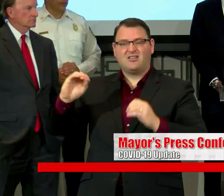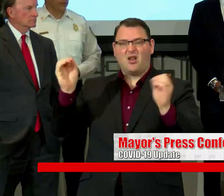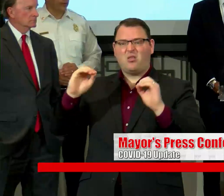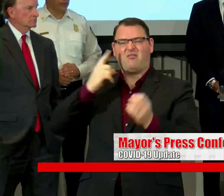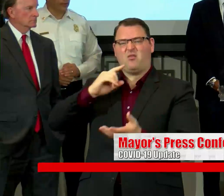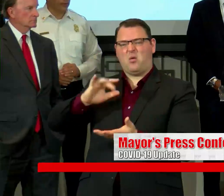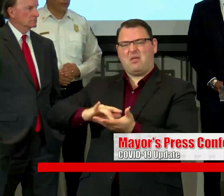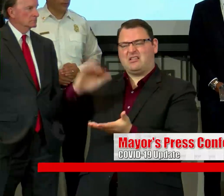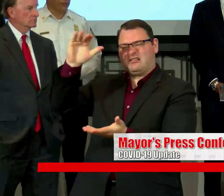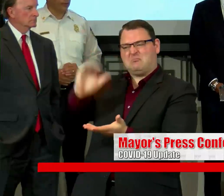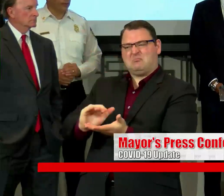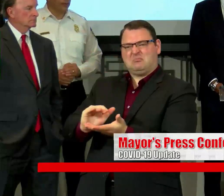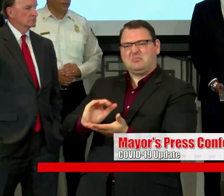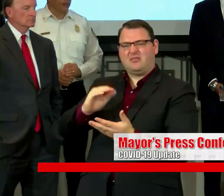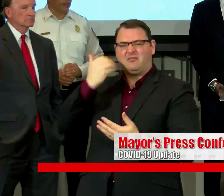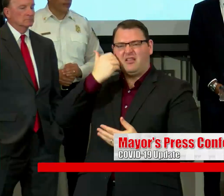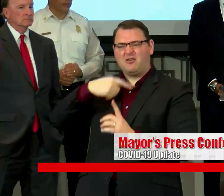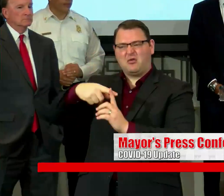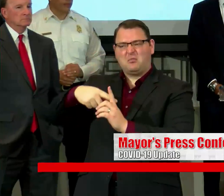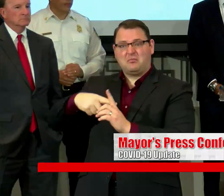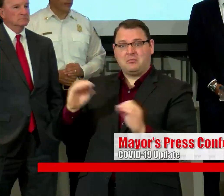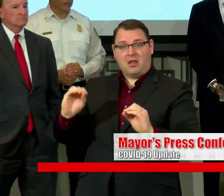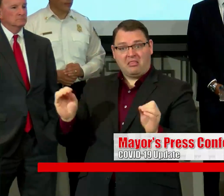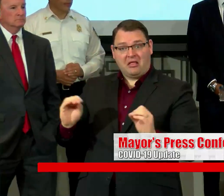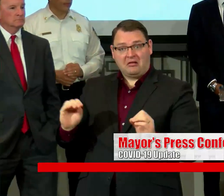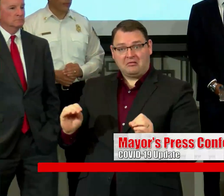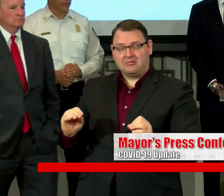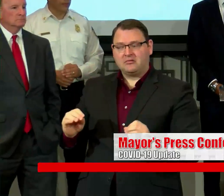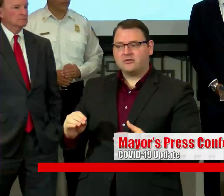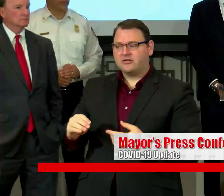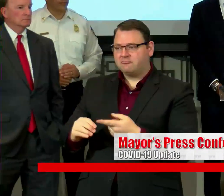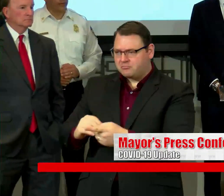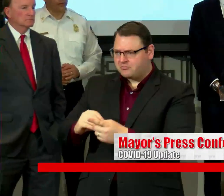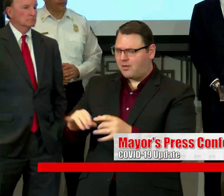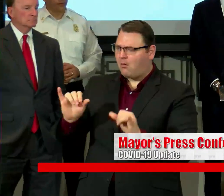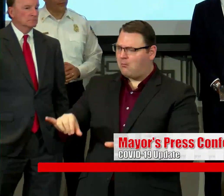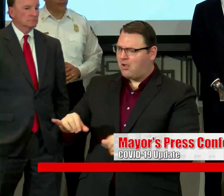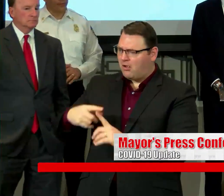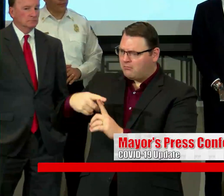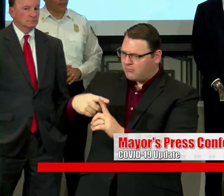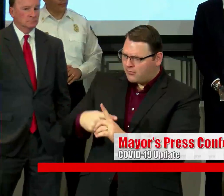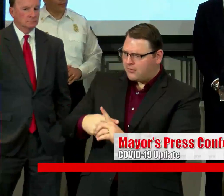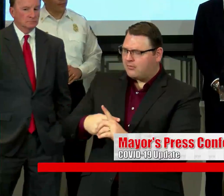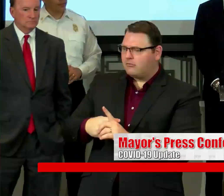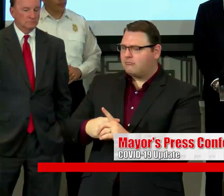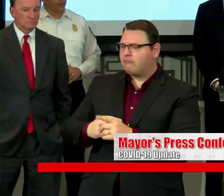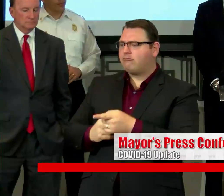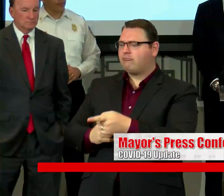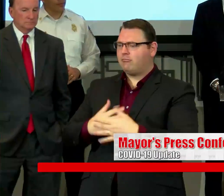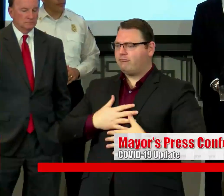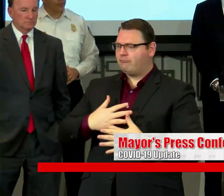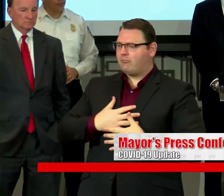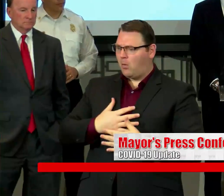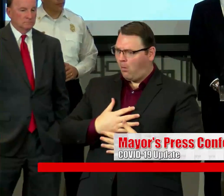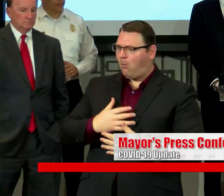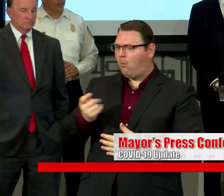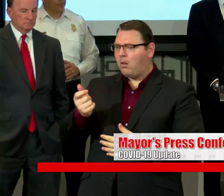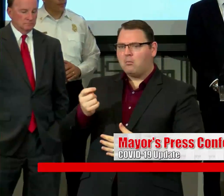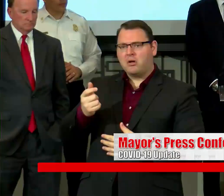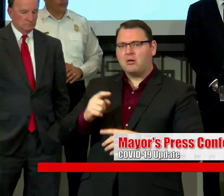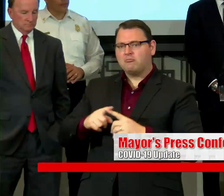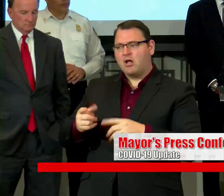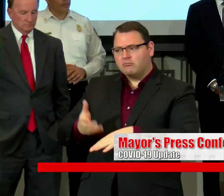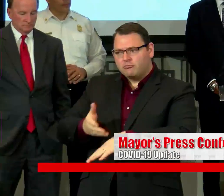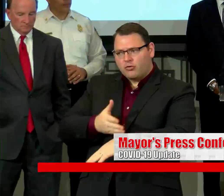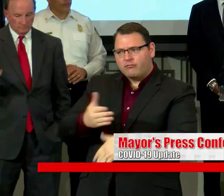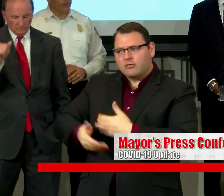fever for 3 days. And during that 3 days, they can continue to have some respiratory symptoms, but they need to be improving. And then by the end of that 3rd day, that needs to be at least